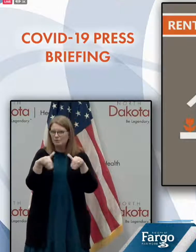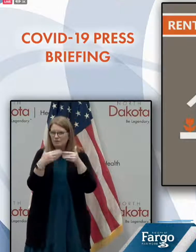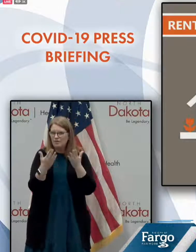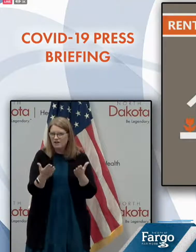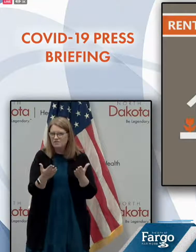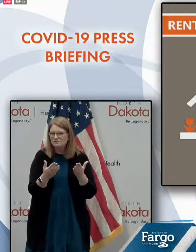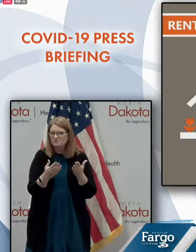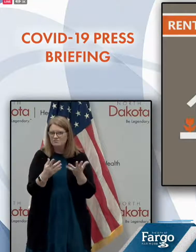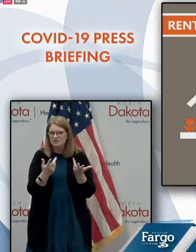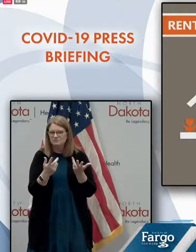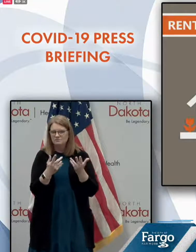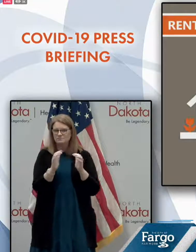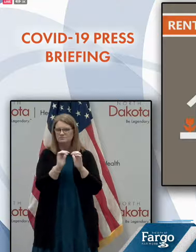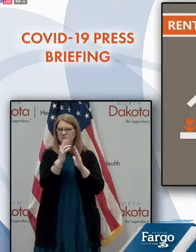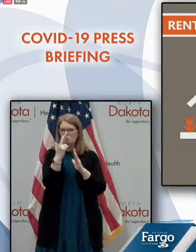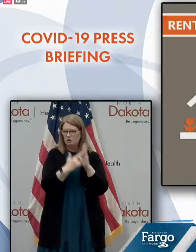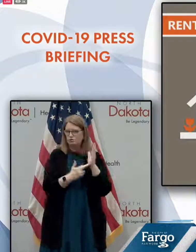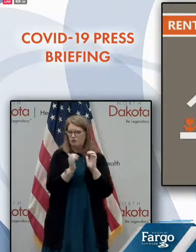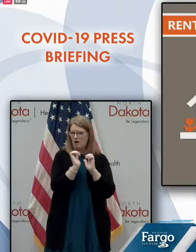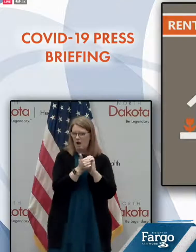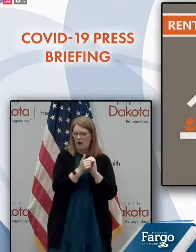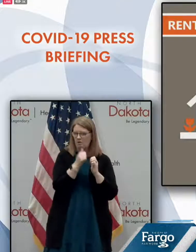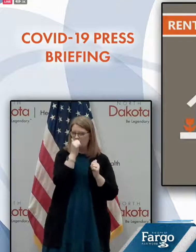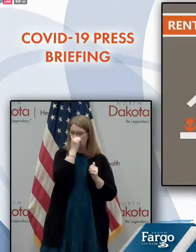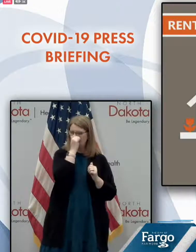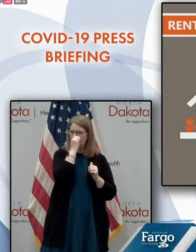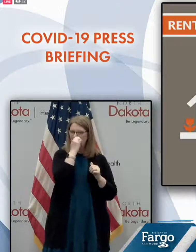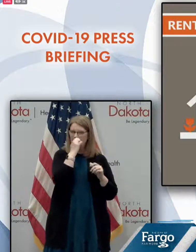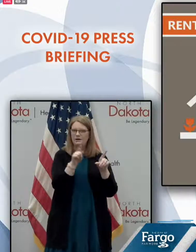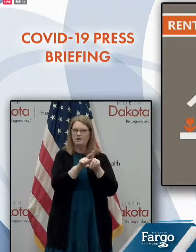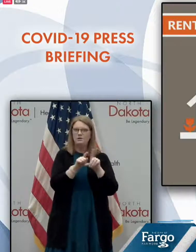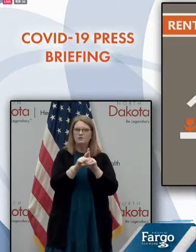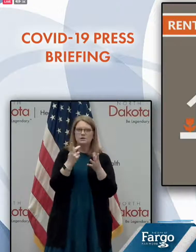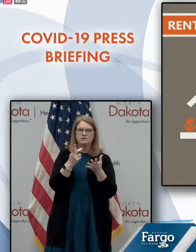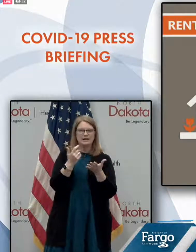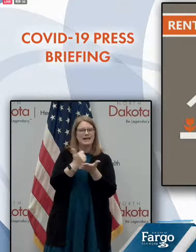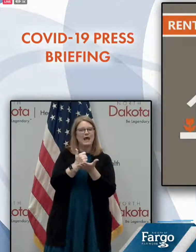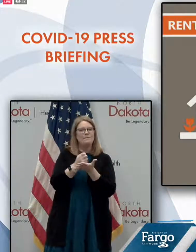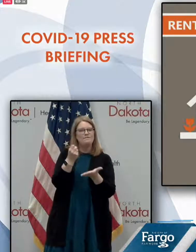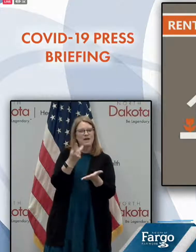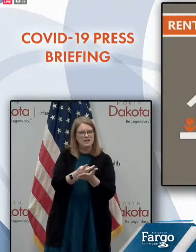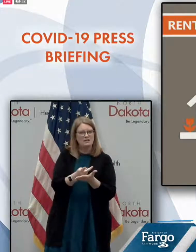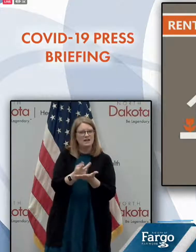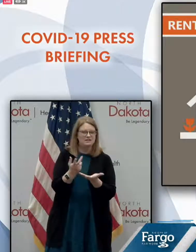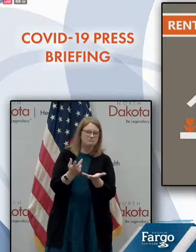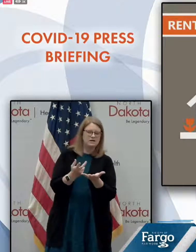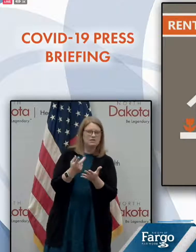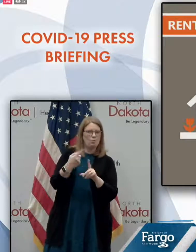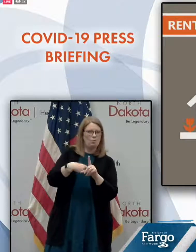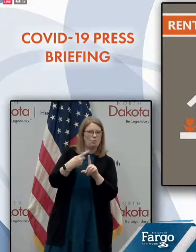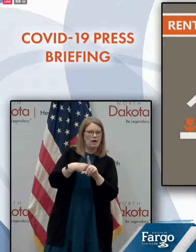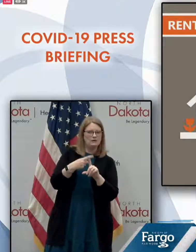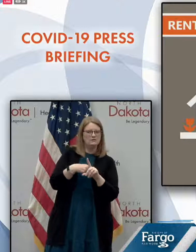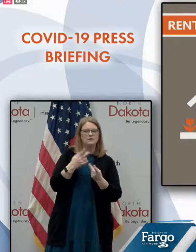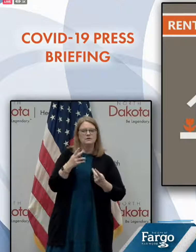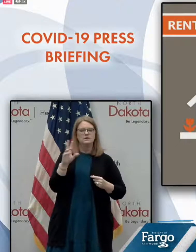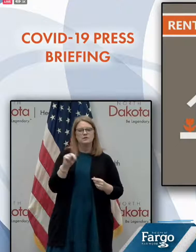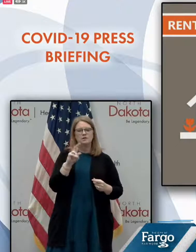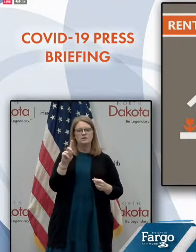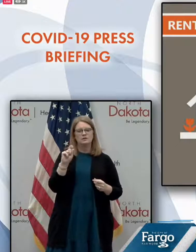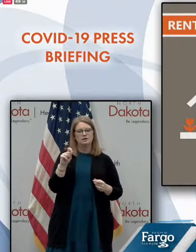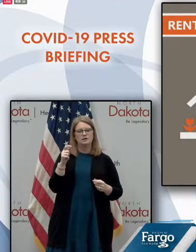place about how to register and validate rent amounts for participating renters. Same webpage under the